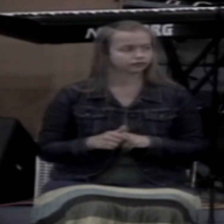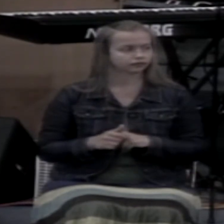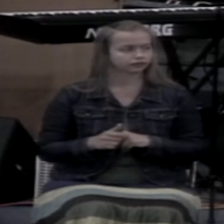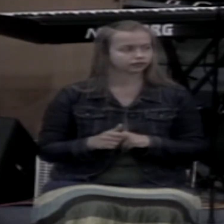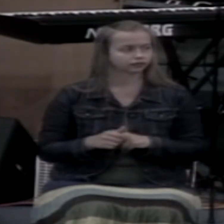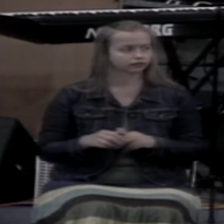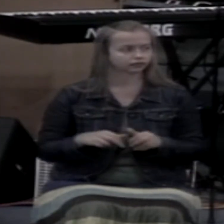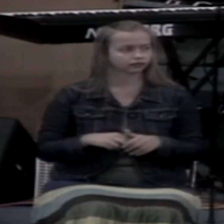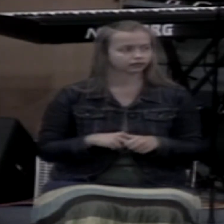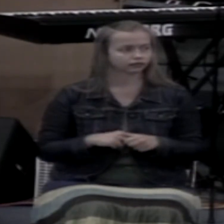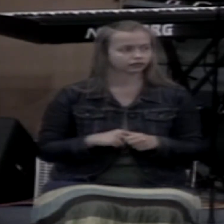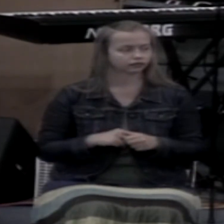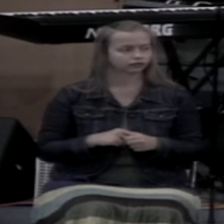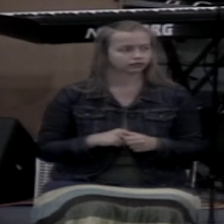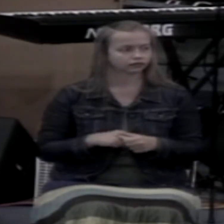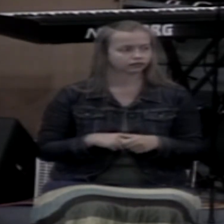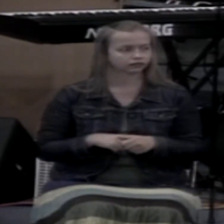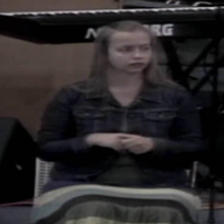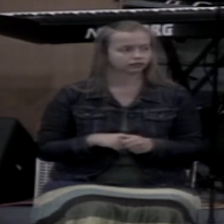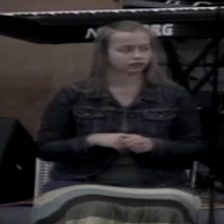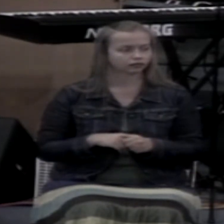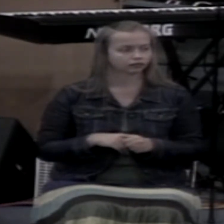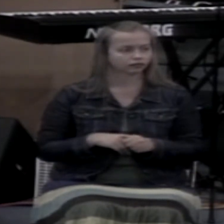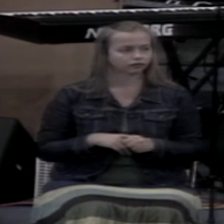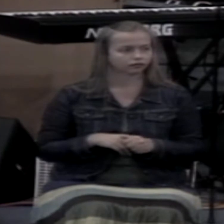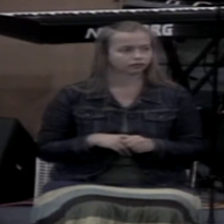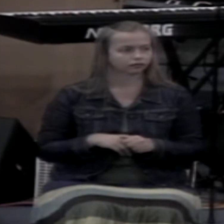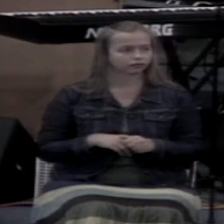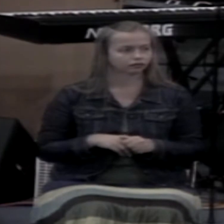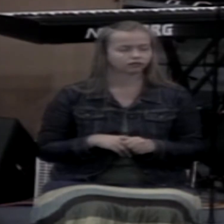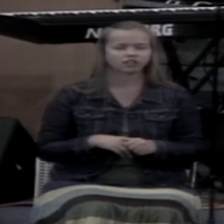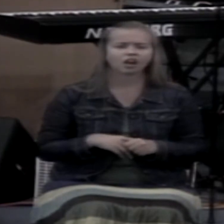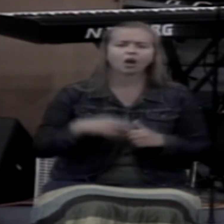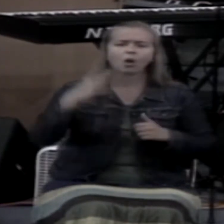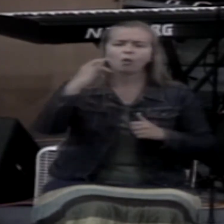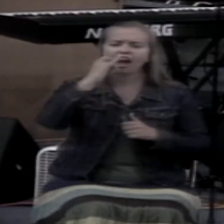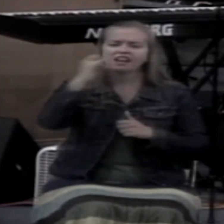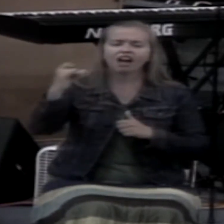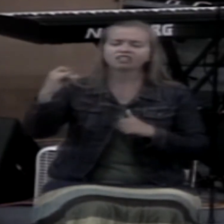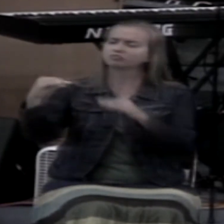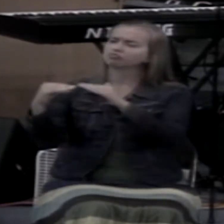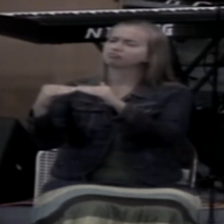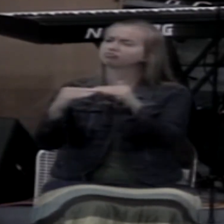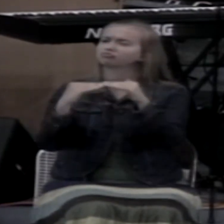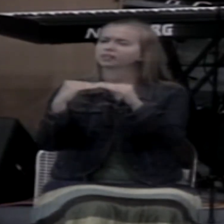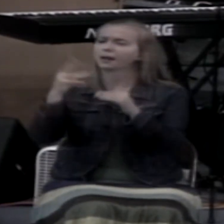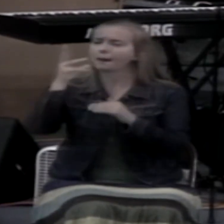of the church. We're talking about in the church. Okay.